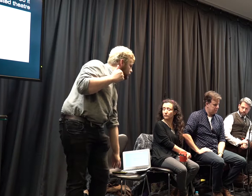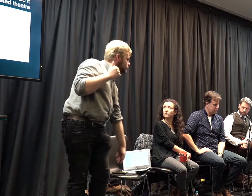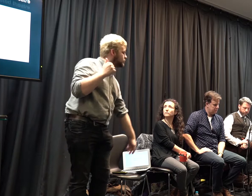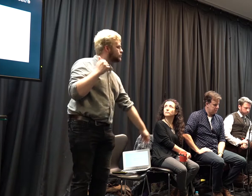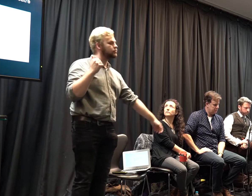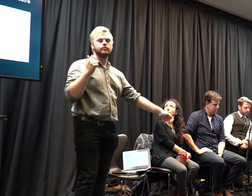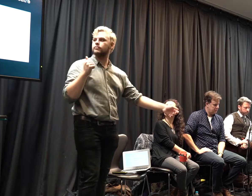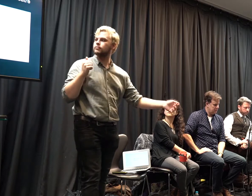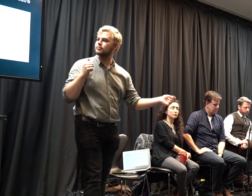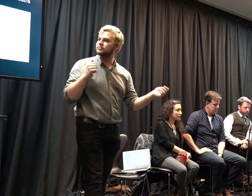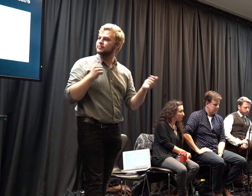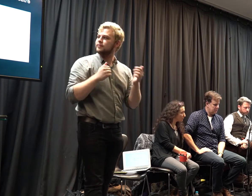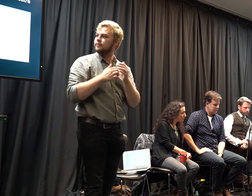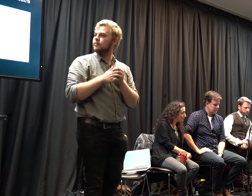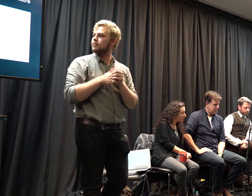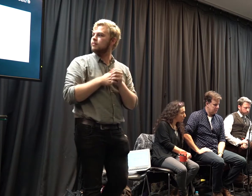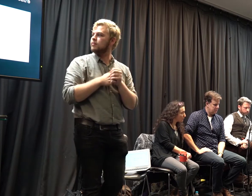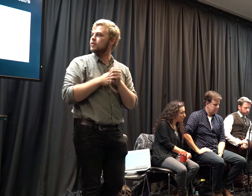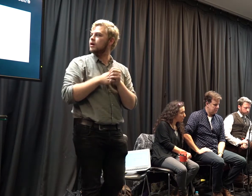captioned performances.